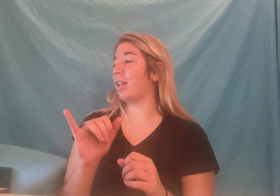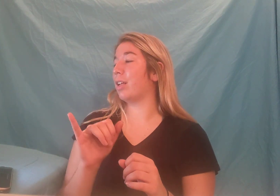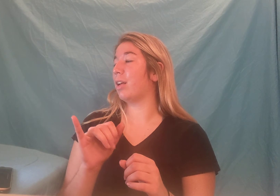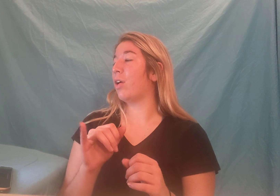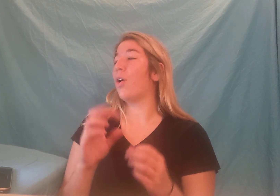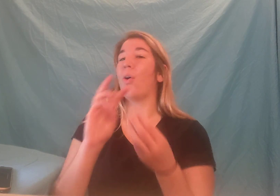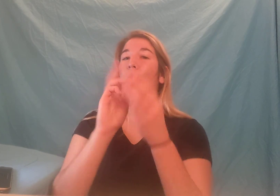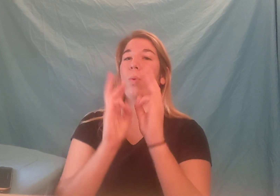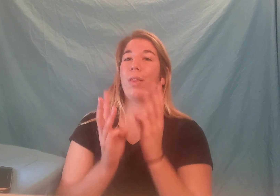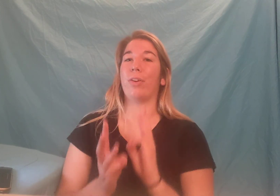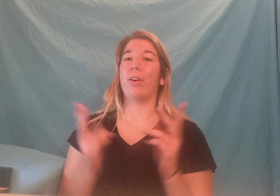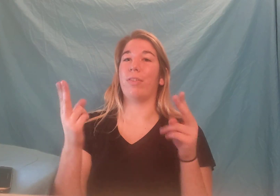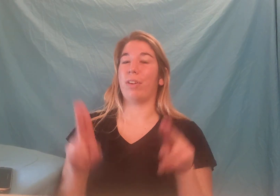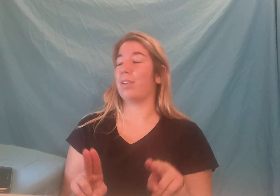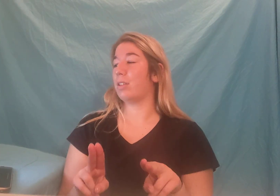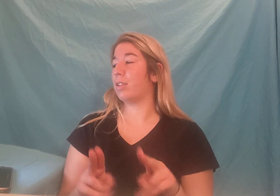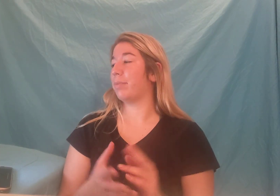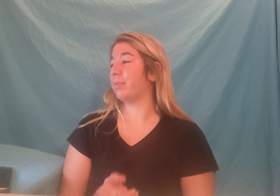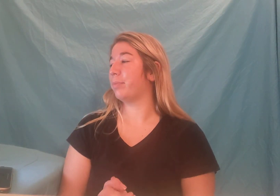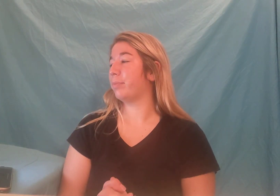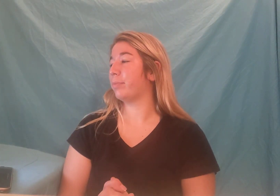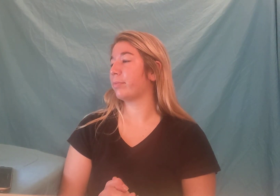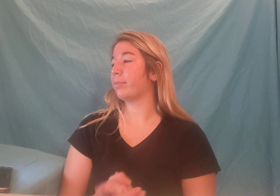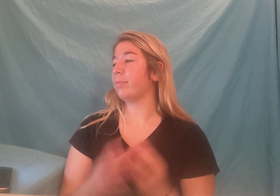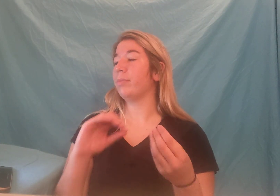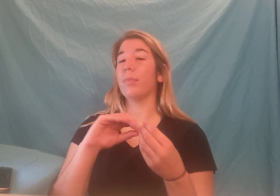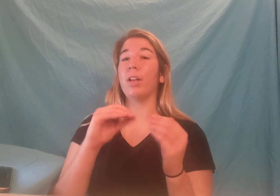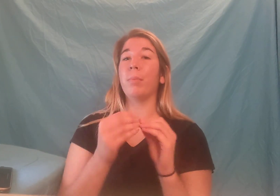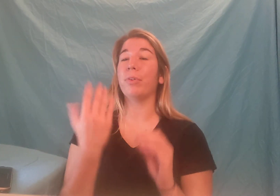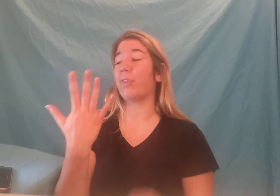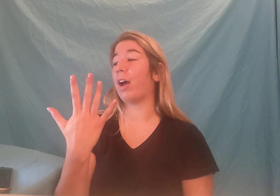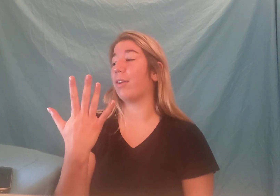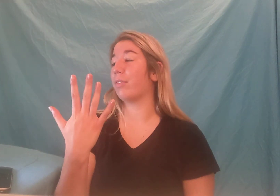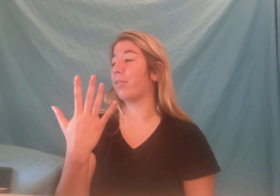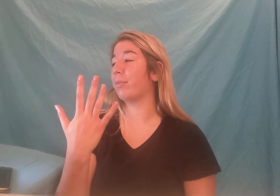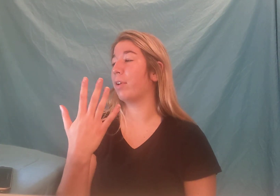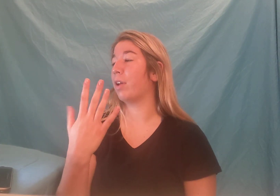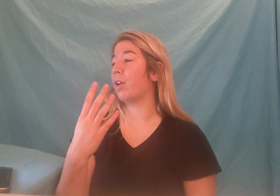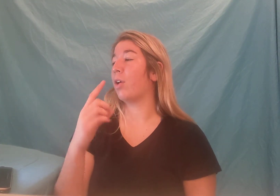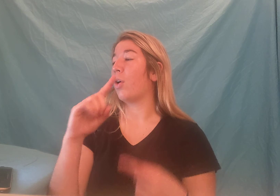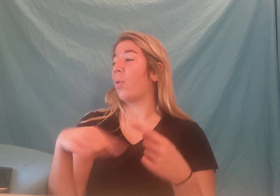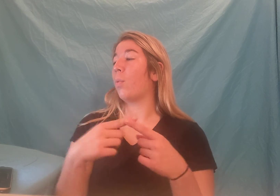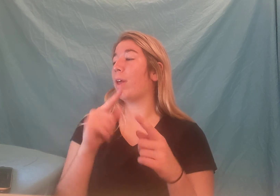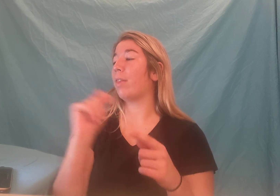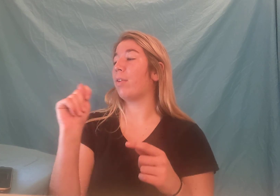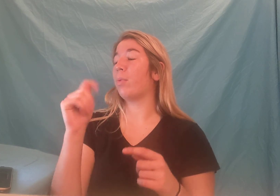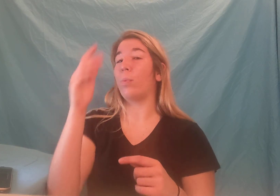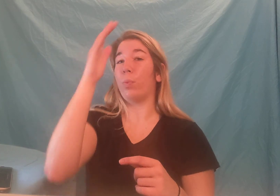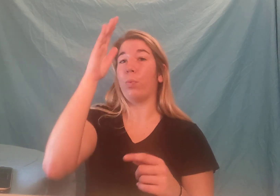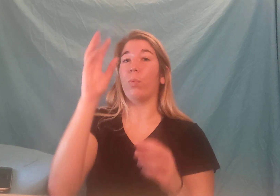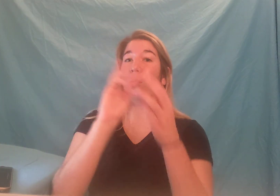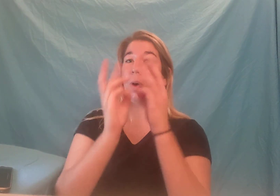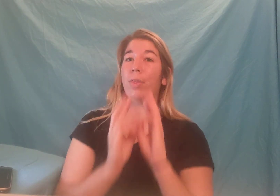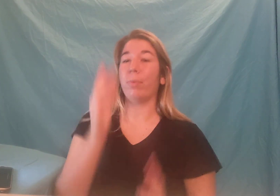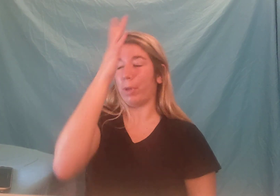air-related weather events. Number 5, when the